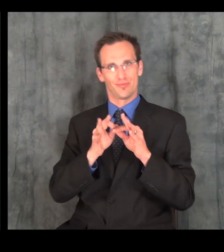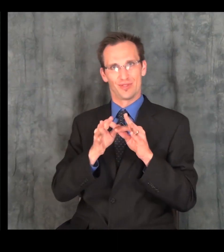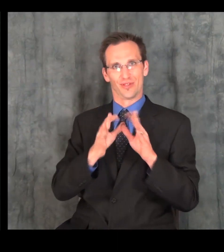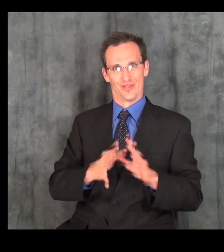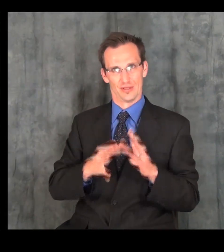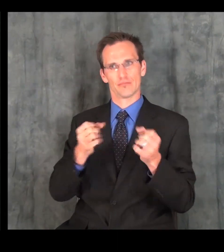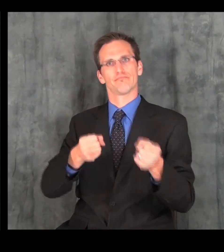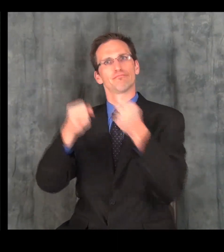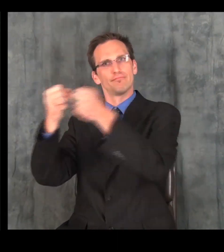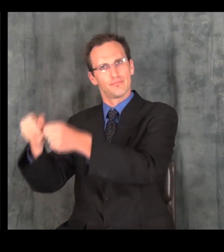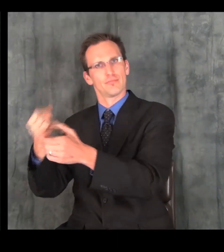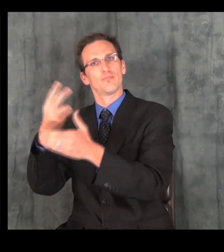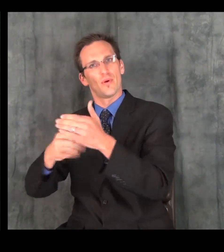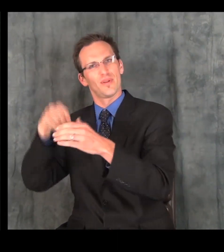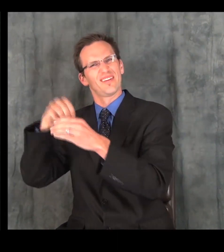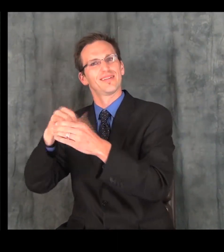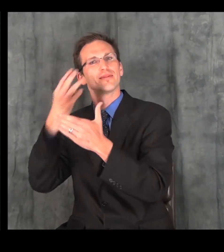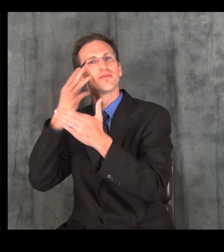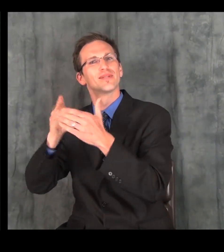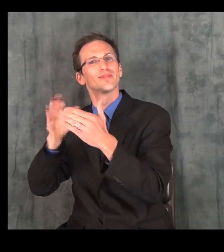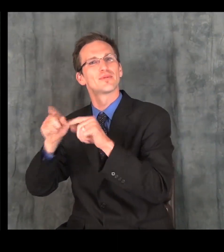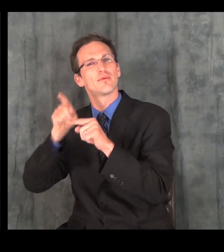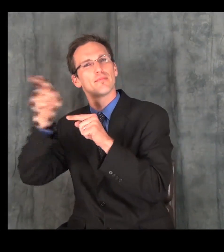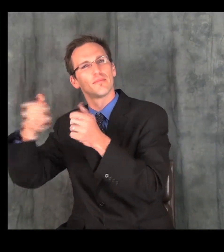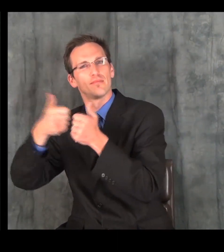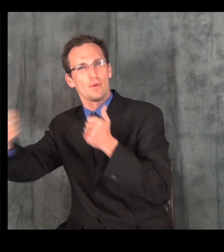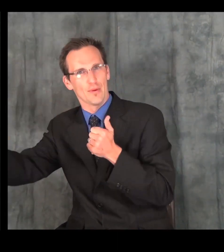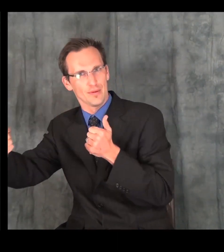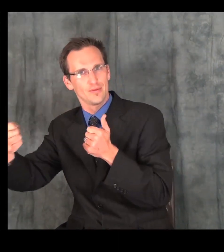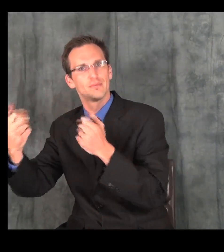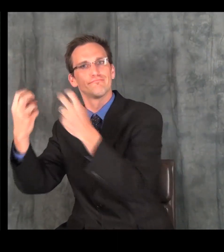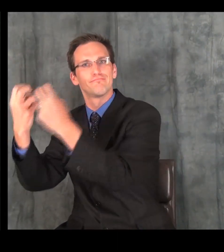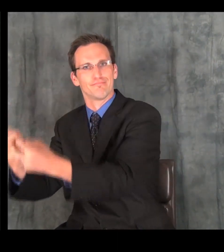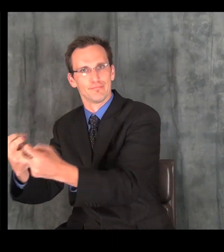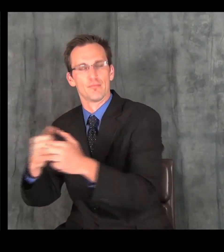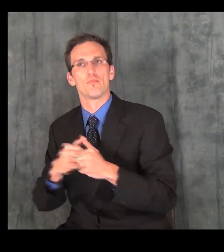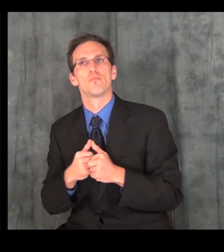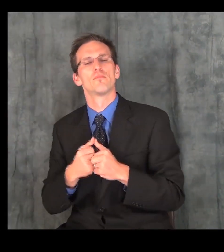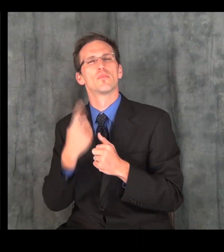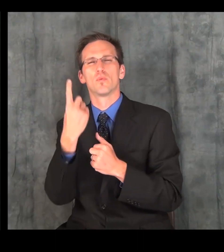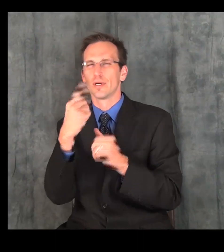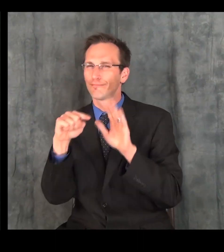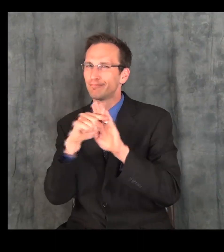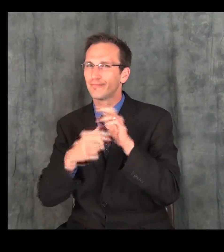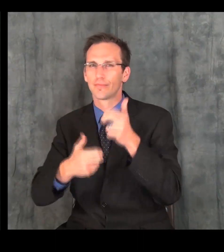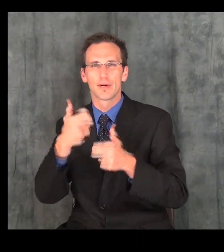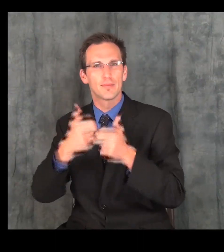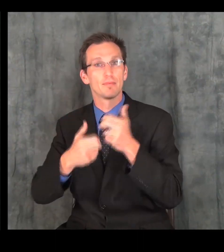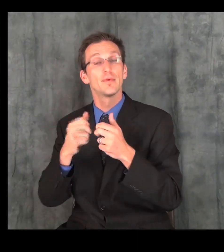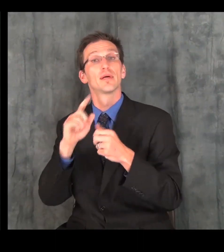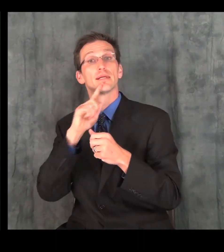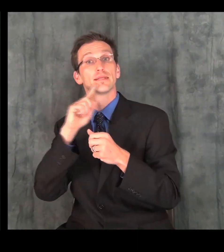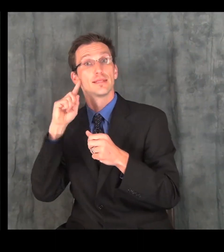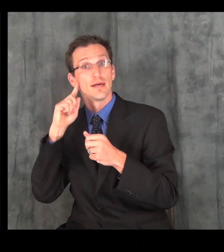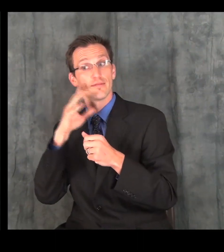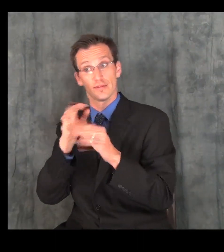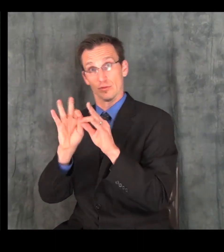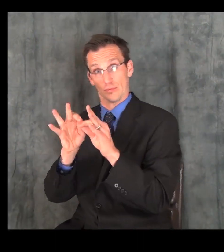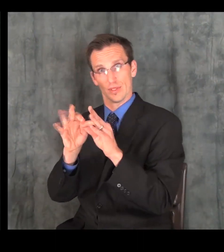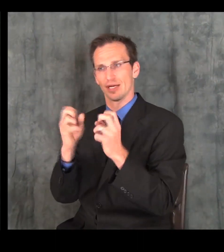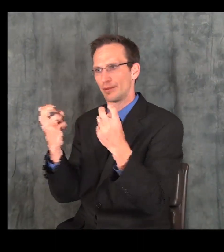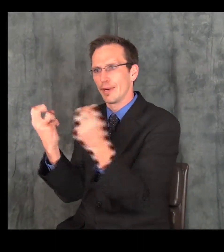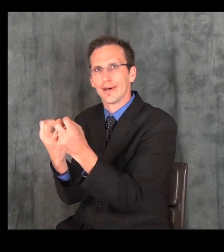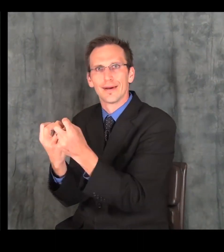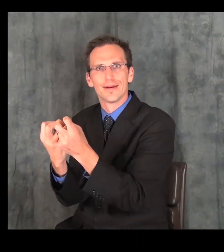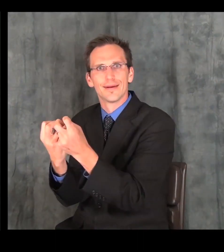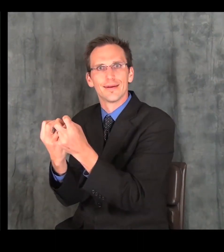in the remote witness room together. The only problem we found was that they had to sit close enough together so they could